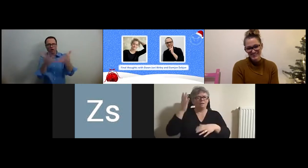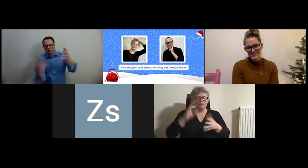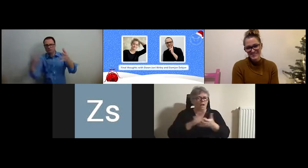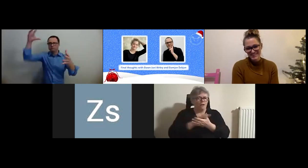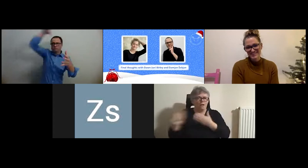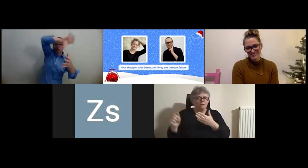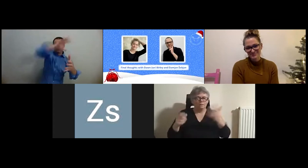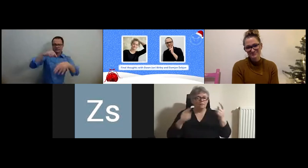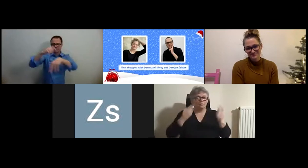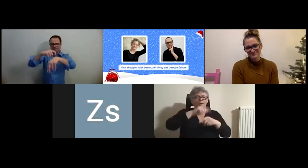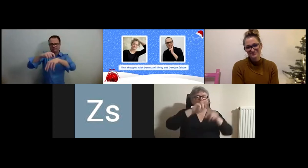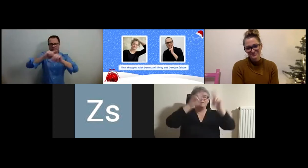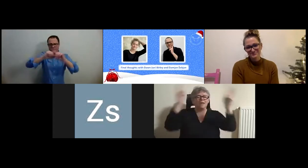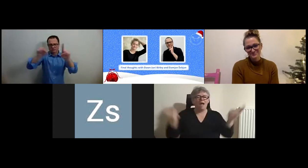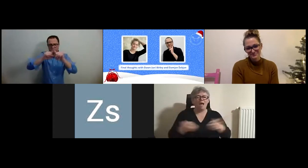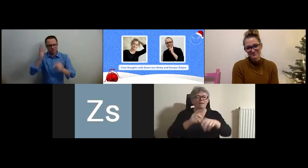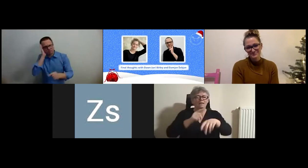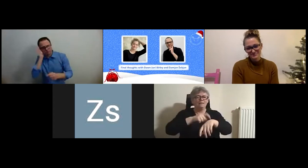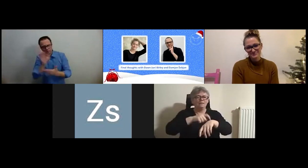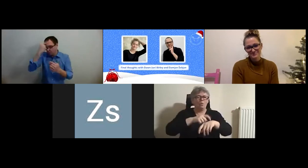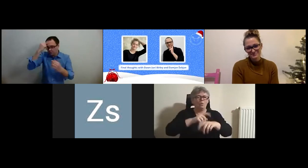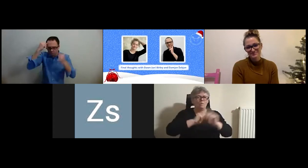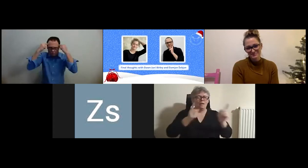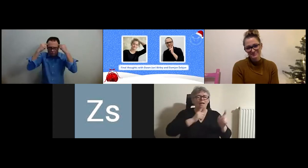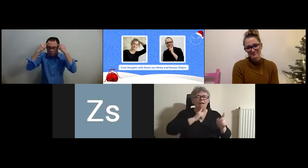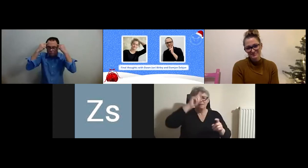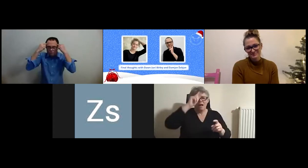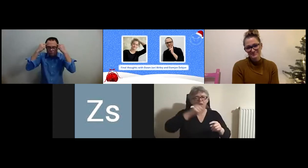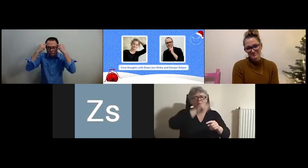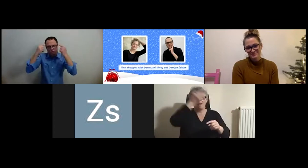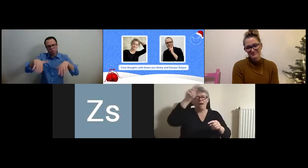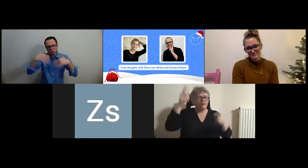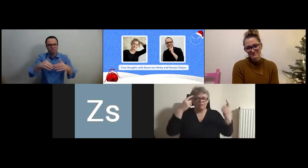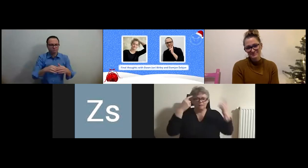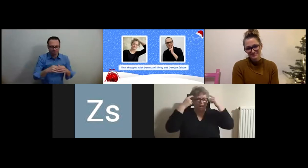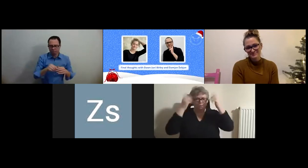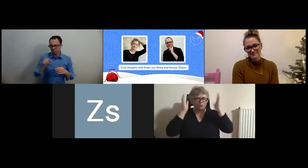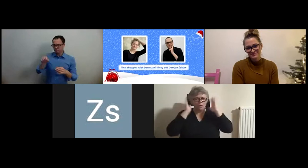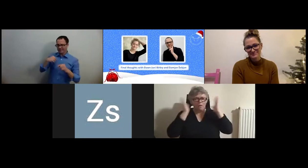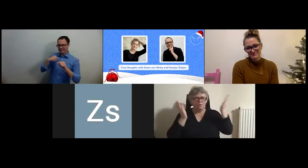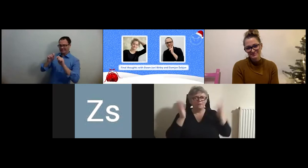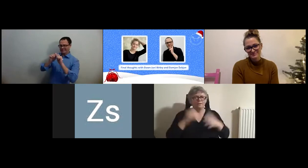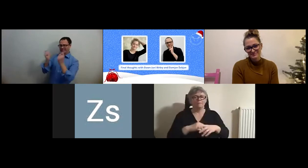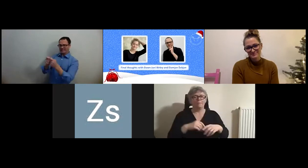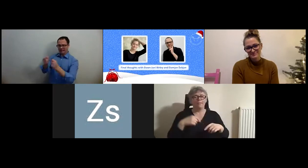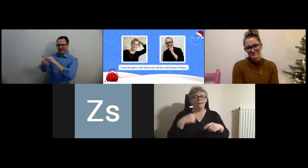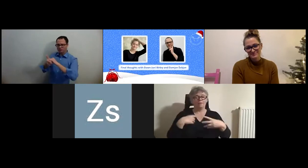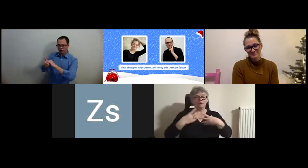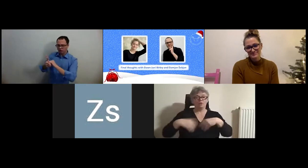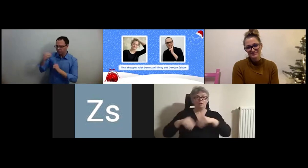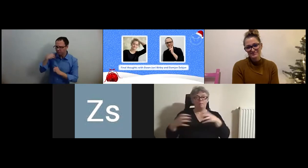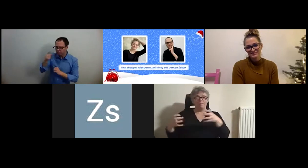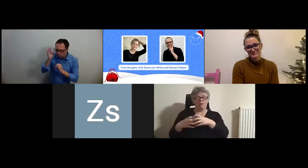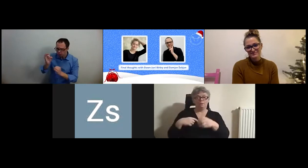I was so busy on my phone that I had to recharge my phone 3 times a day, trying to connect to